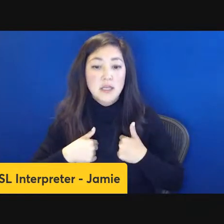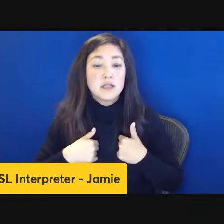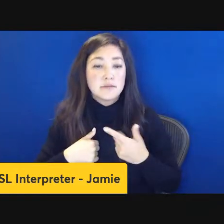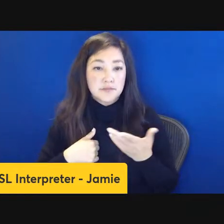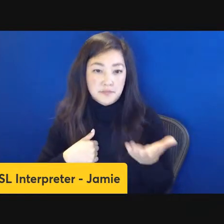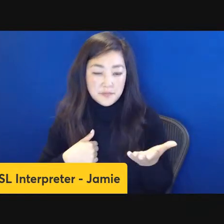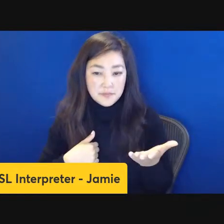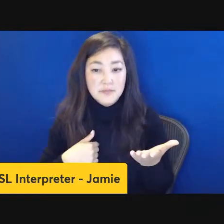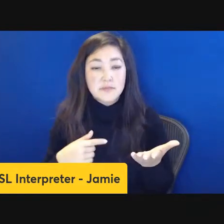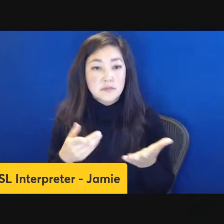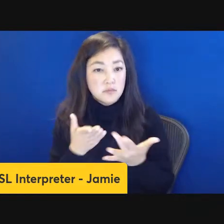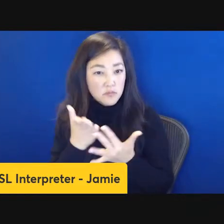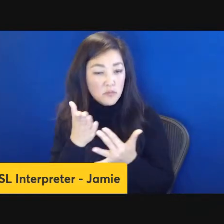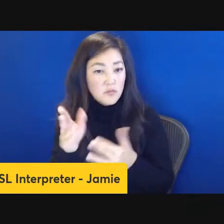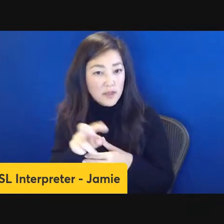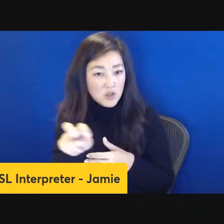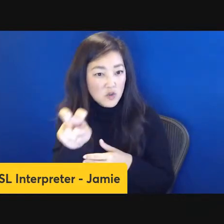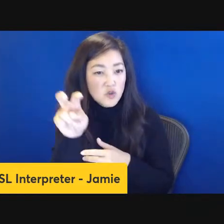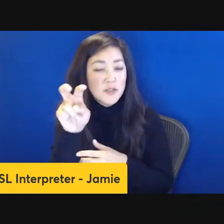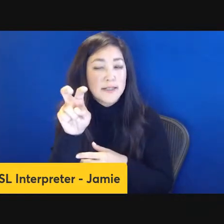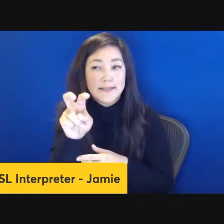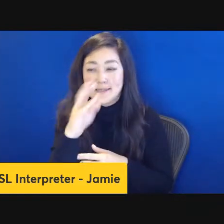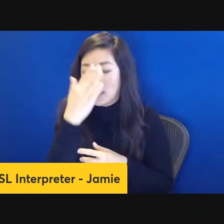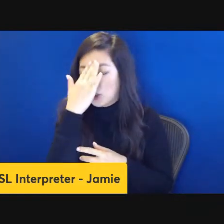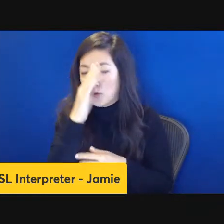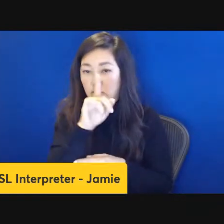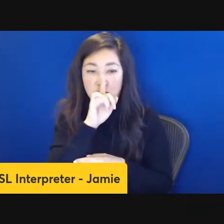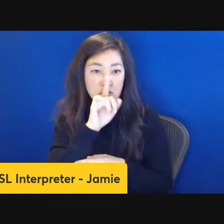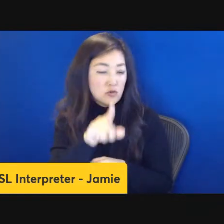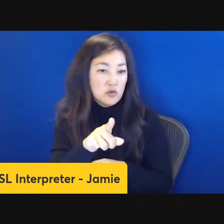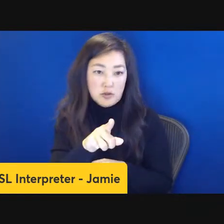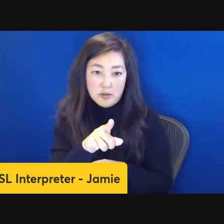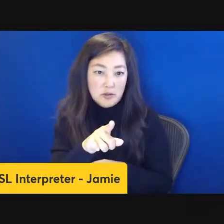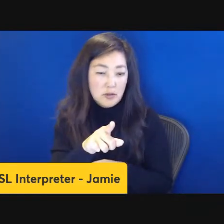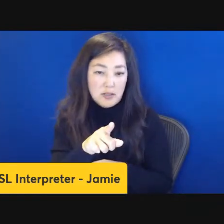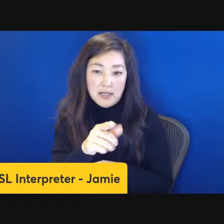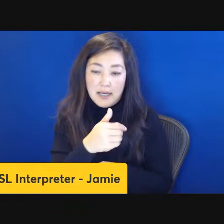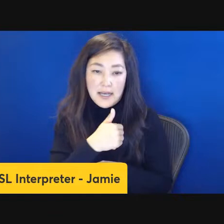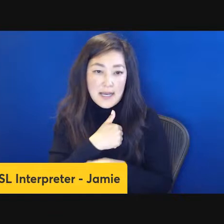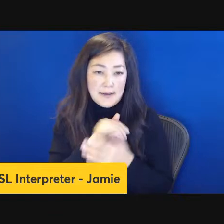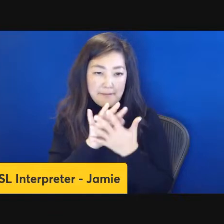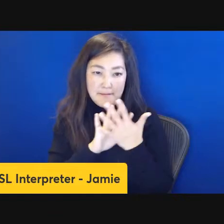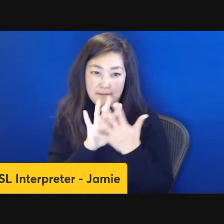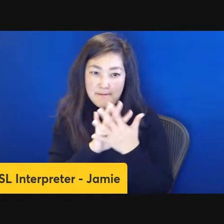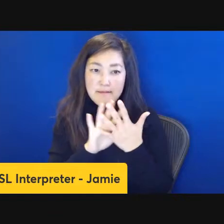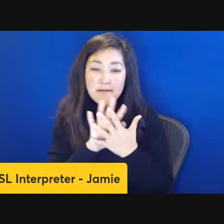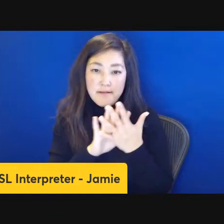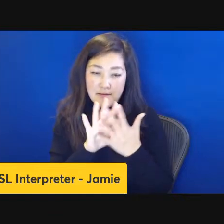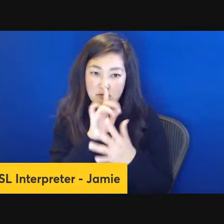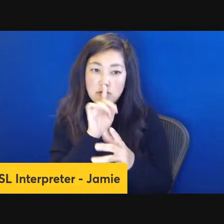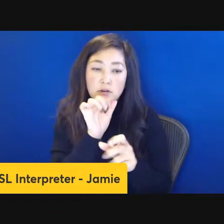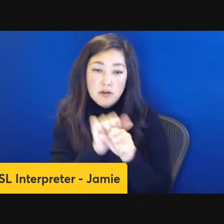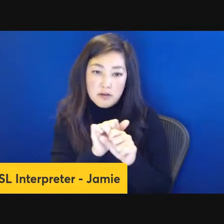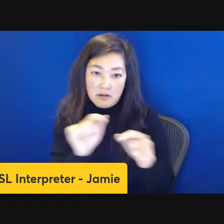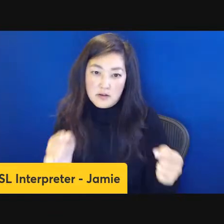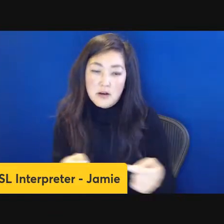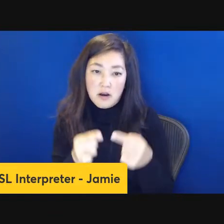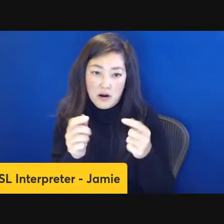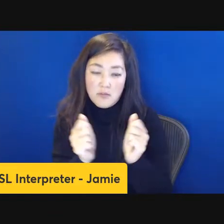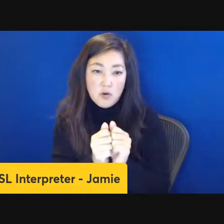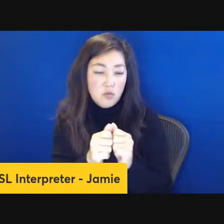and recognizing that there is no doubt that there is unambiguous harm that the race corrections do to